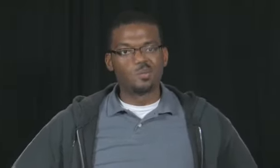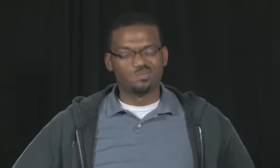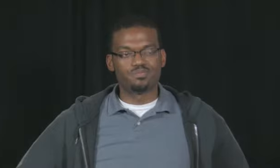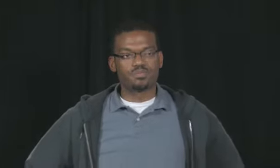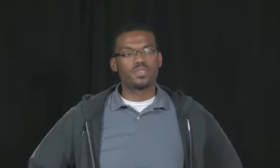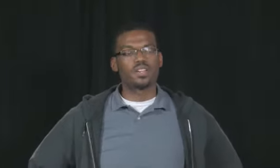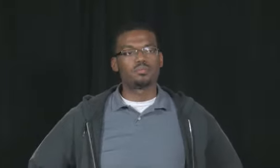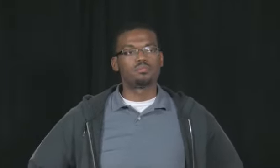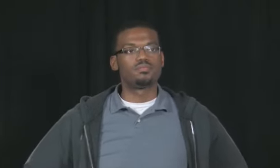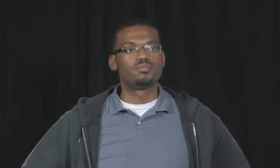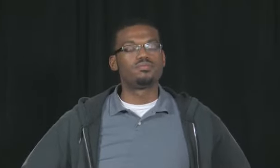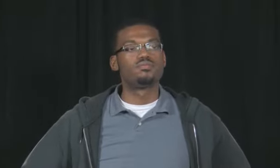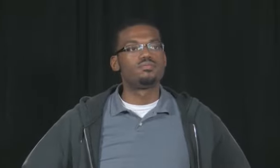Try it again. Okay.